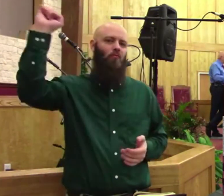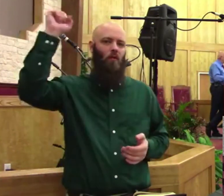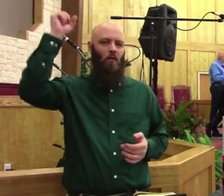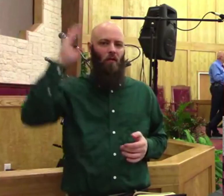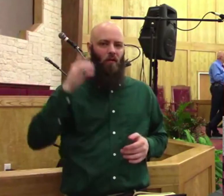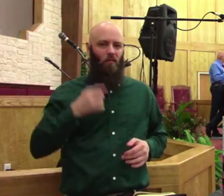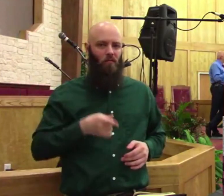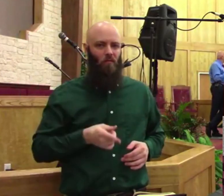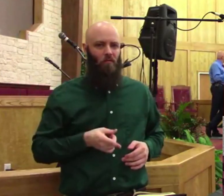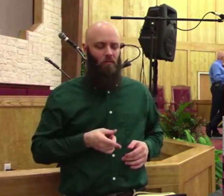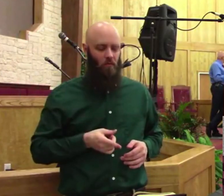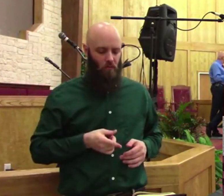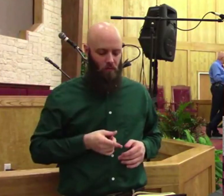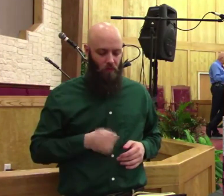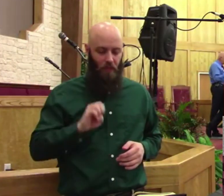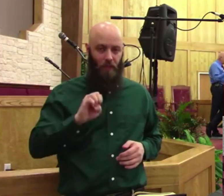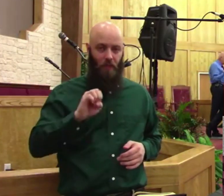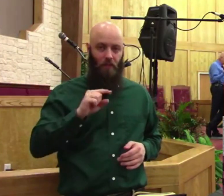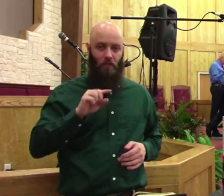God. Ezra says there were